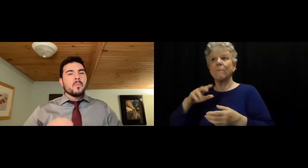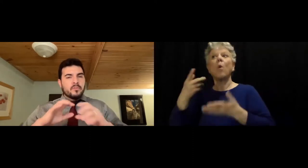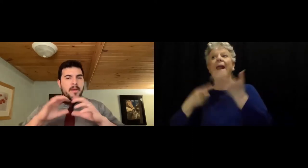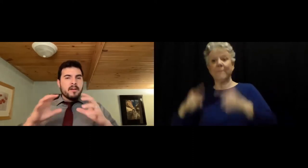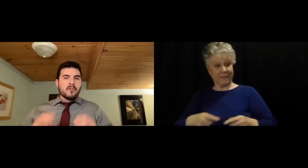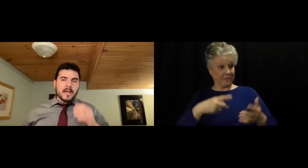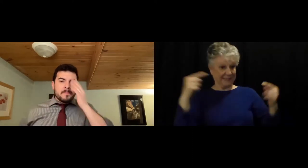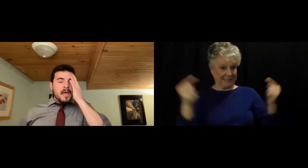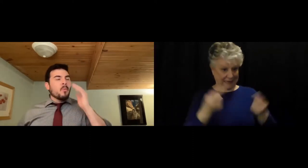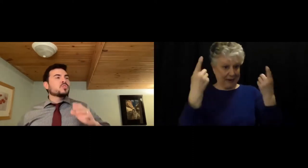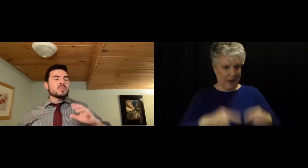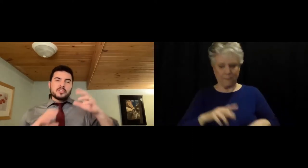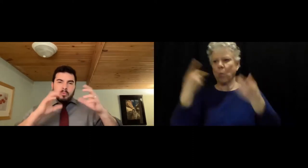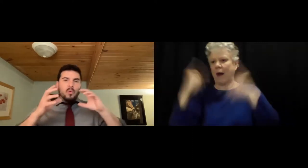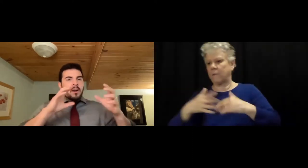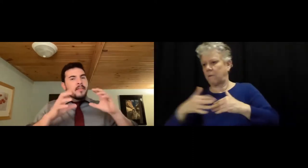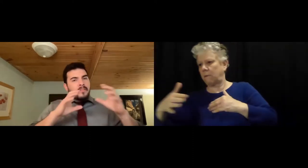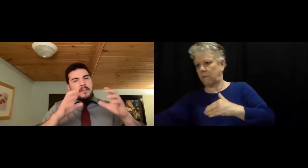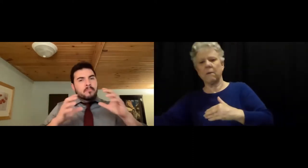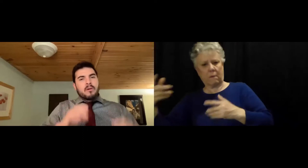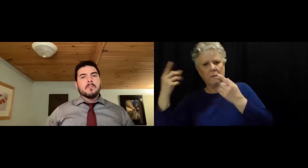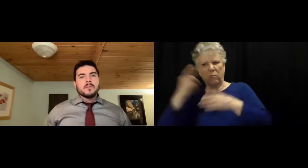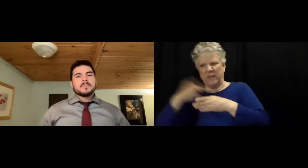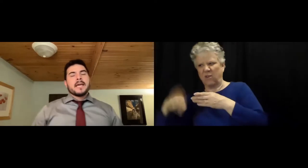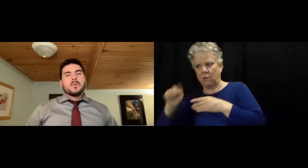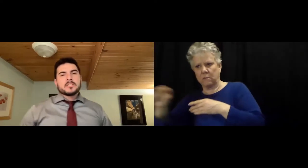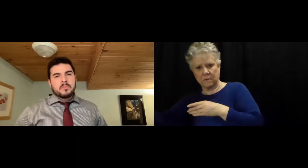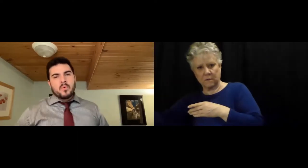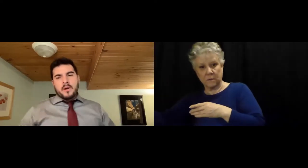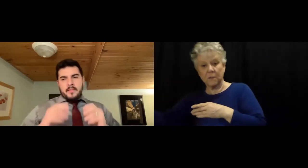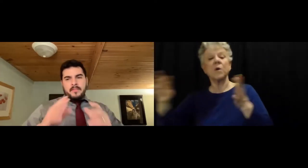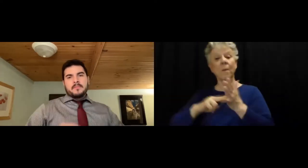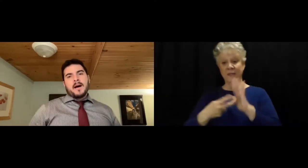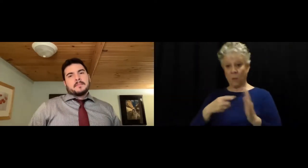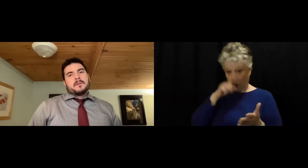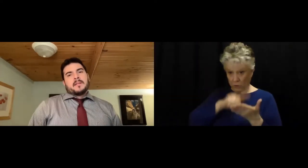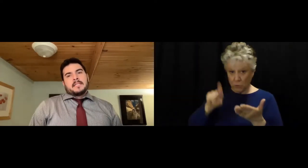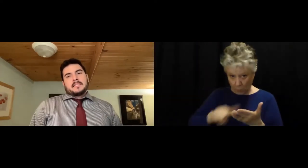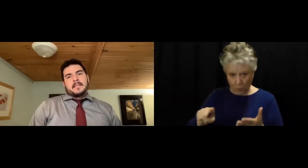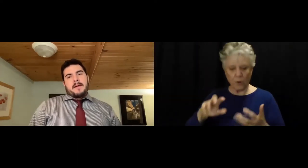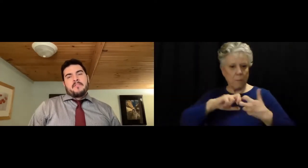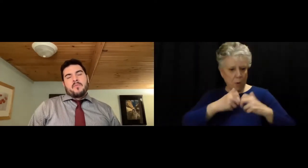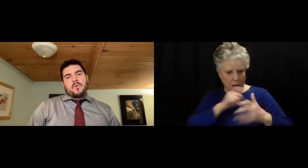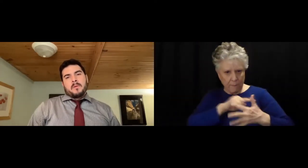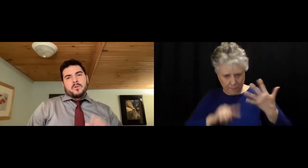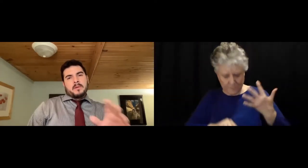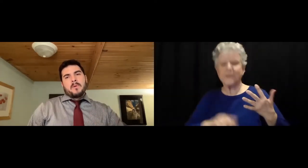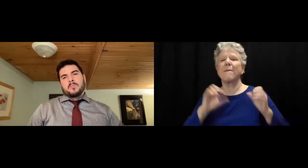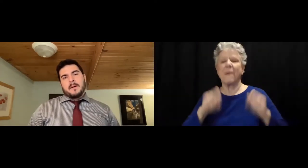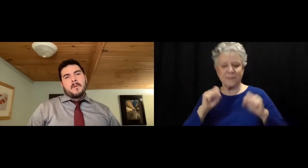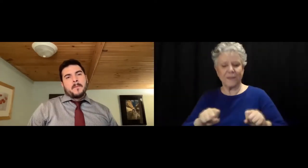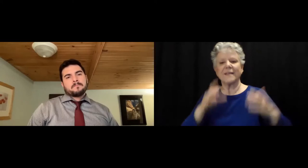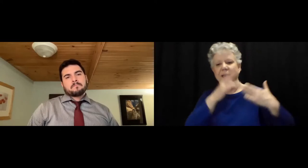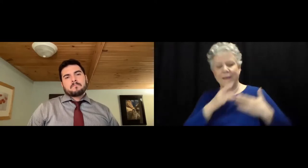So with the remainder of our time, I want to explore these problems and I want to explore these possibilities, the path forward proposed